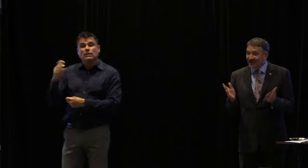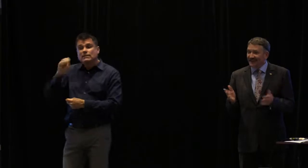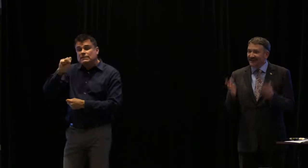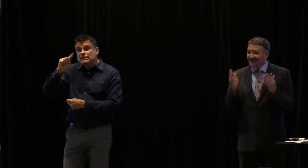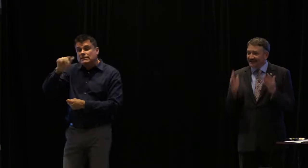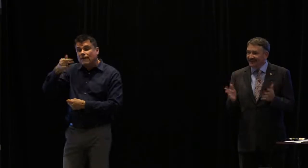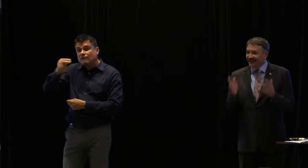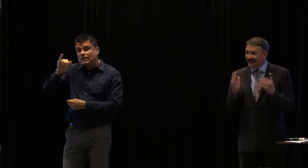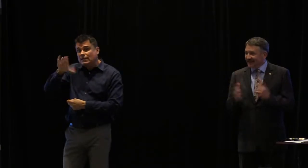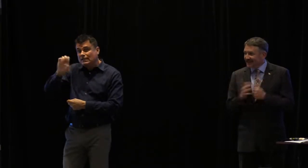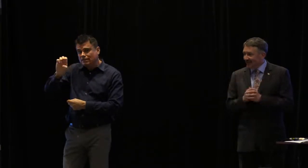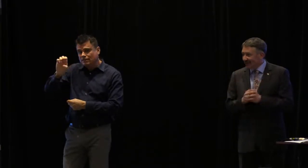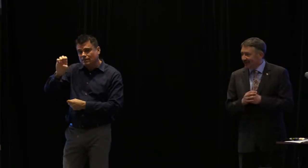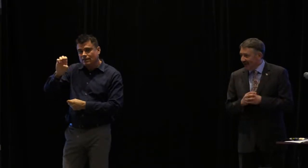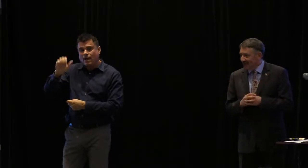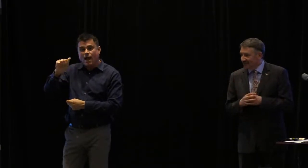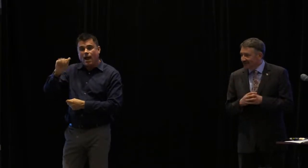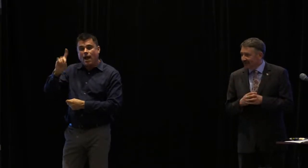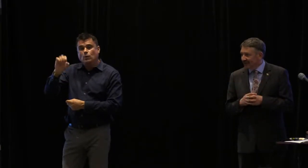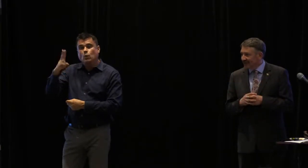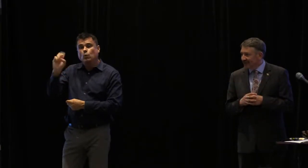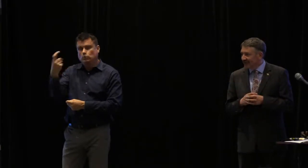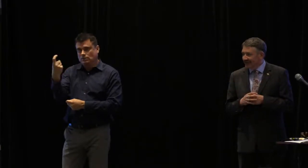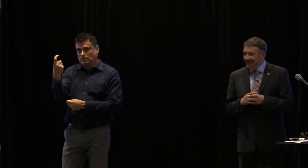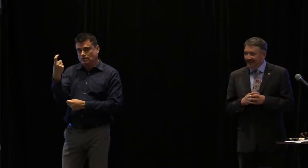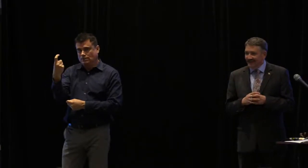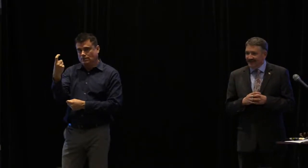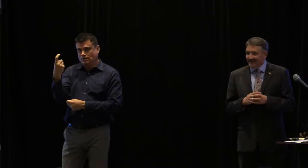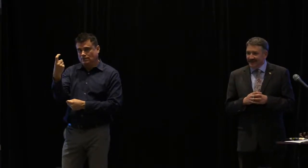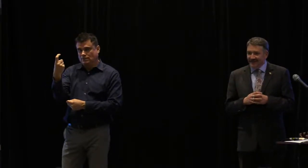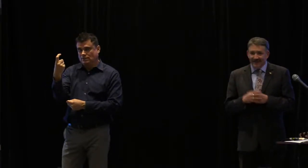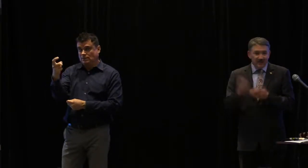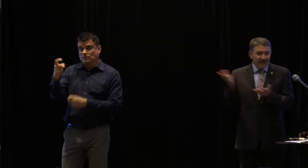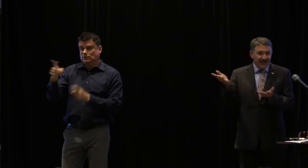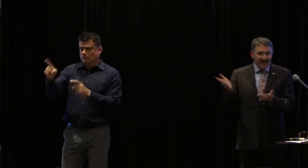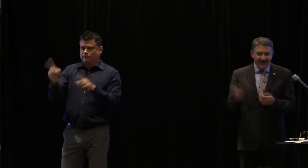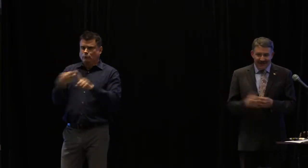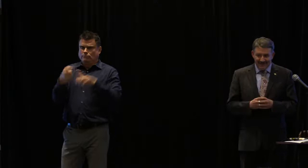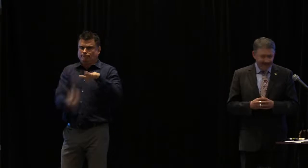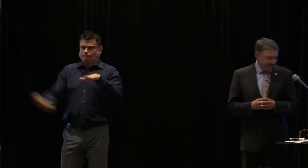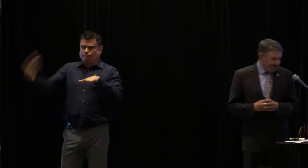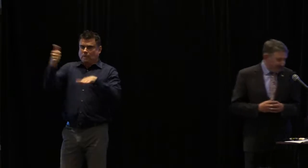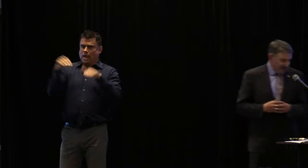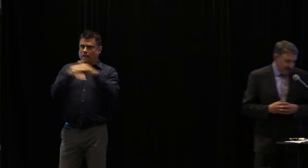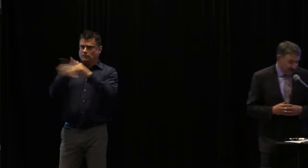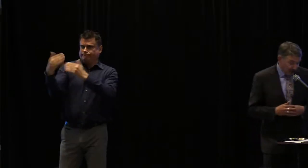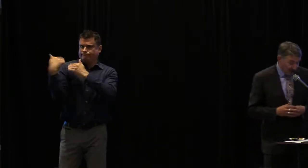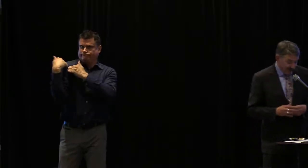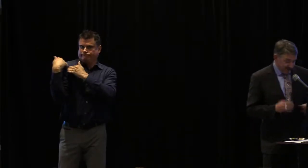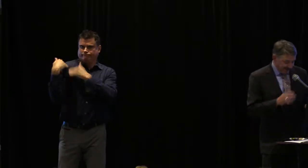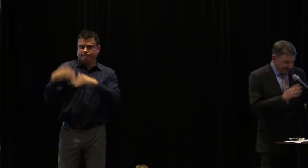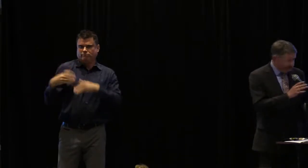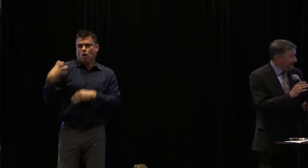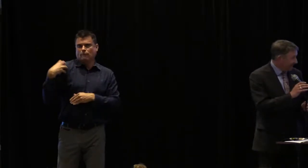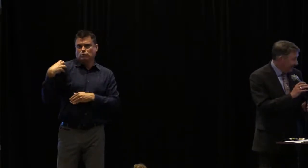first Chief Accessibility Officer, who's here with us.